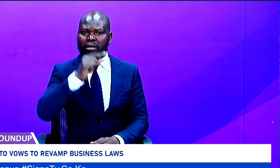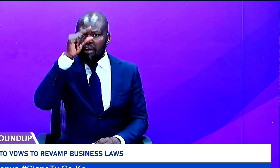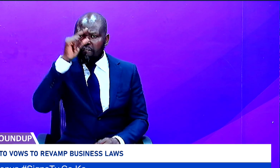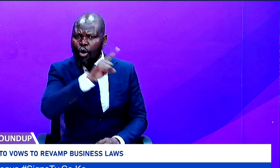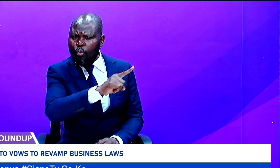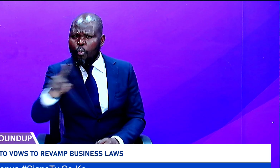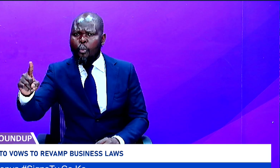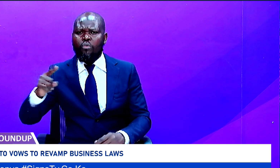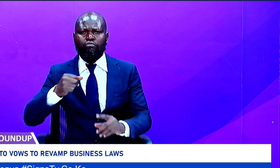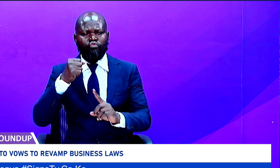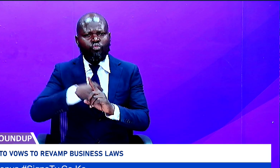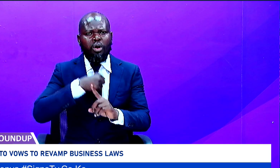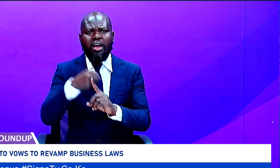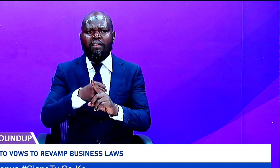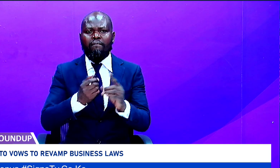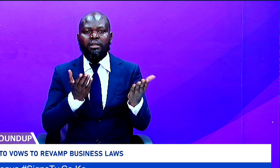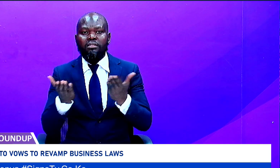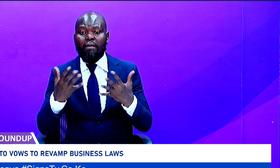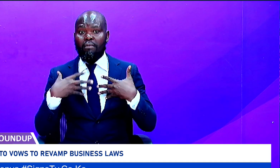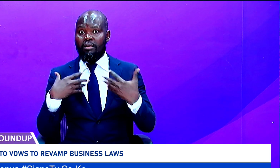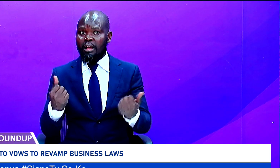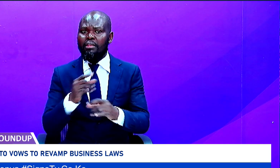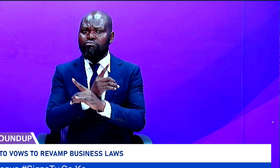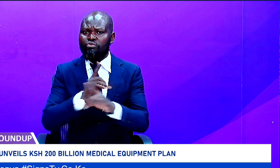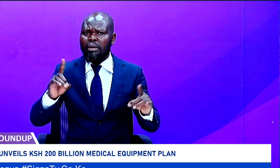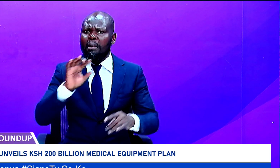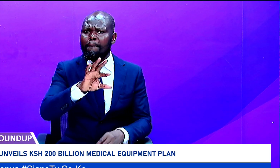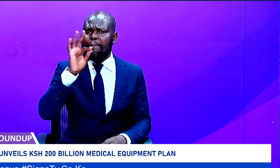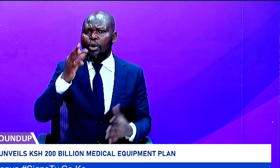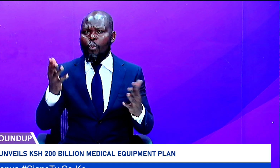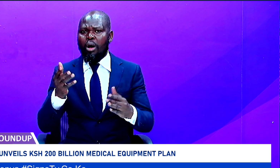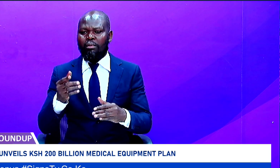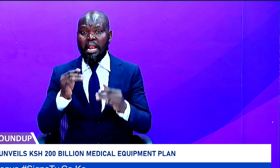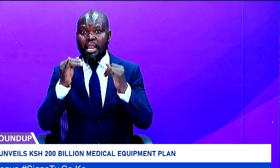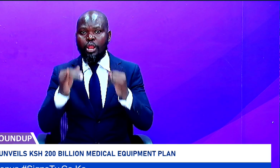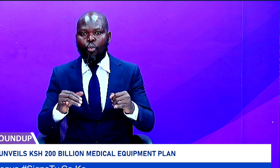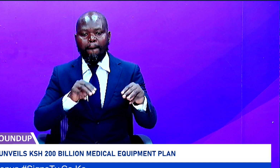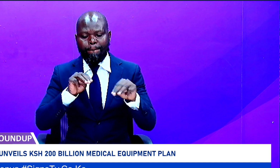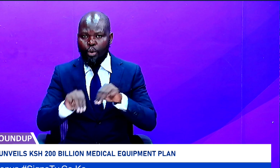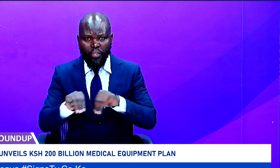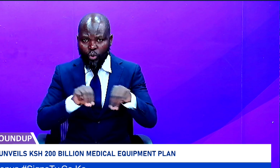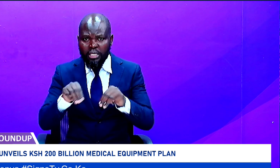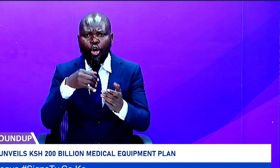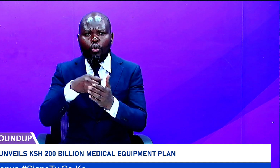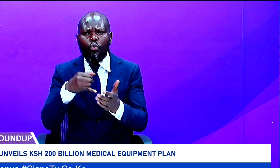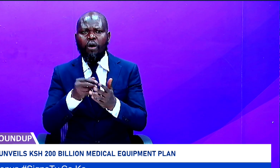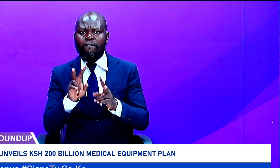government's commitment to strengthening health delivery, and he noted that the new model ensures that the value for money